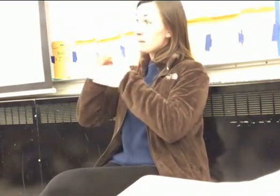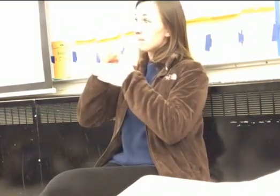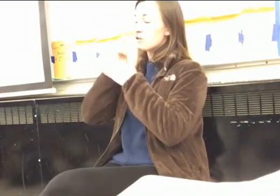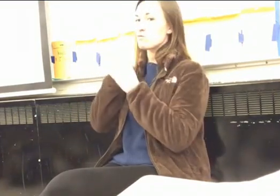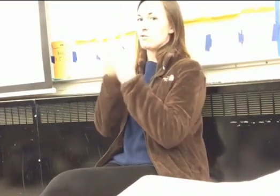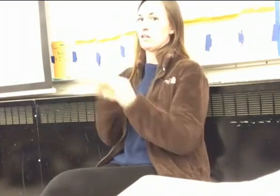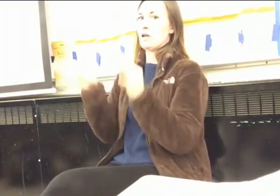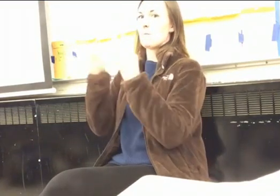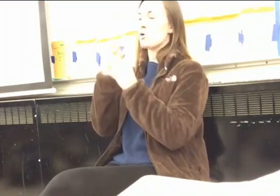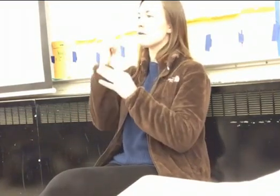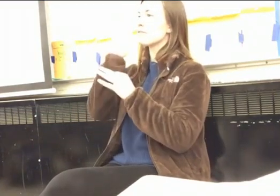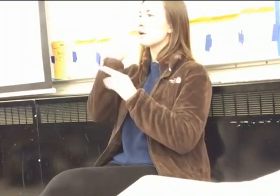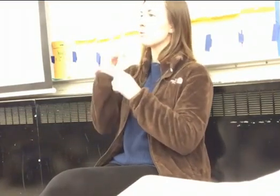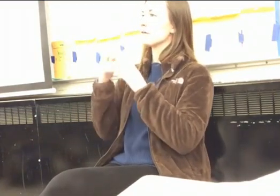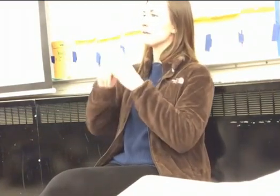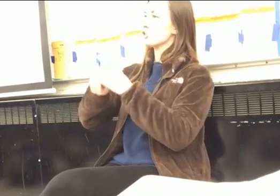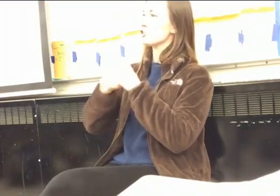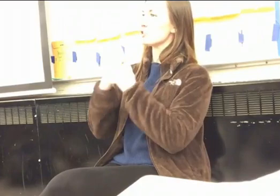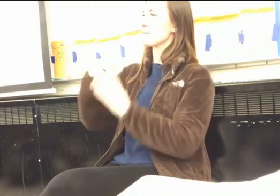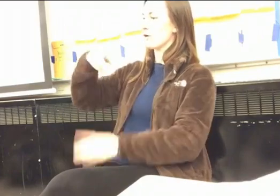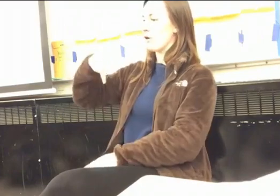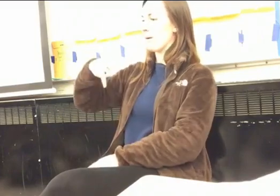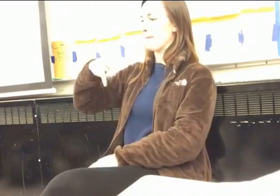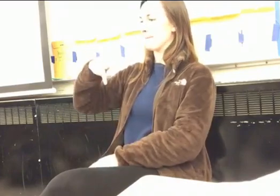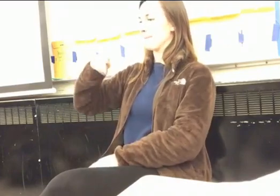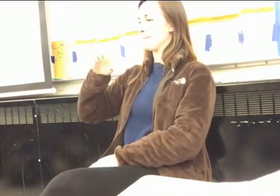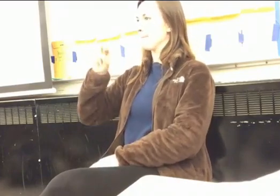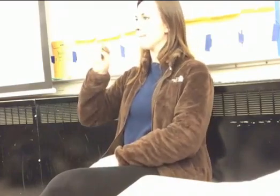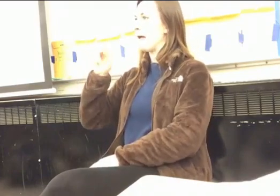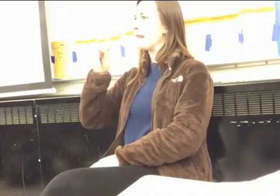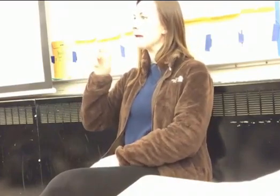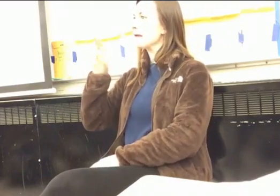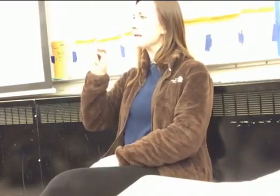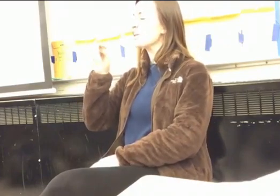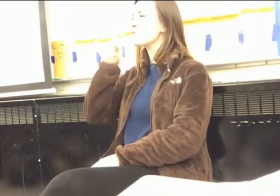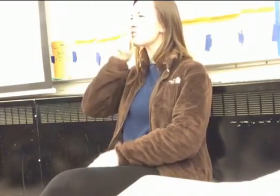pemmican, which is basically an extremely salted jerky